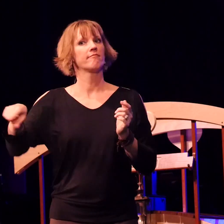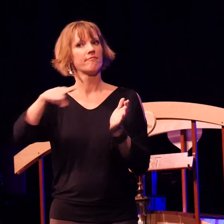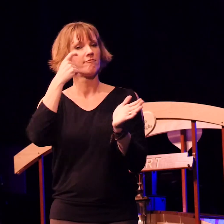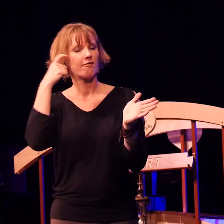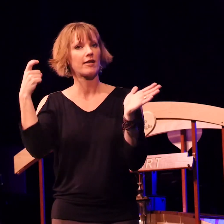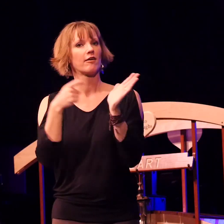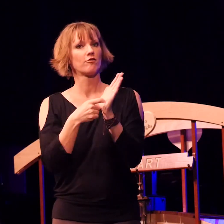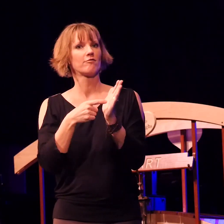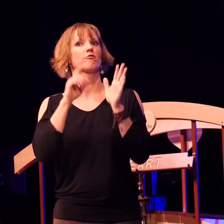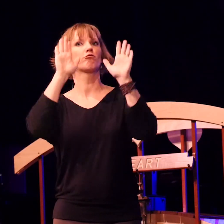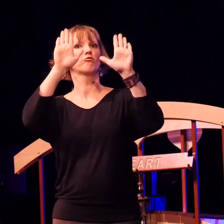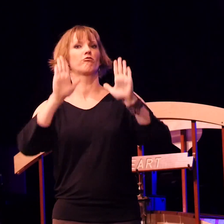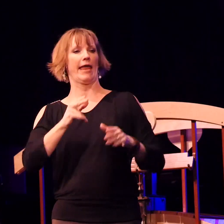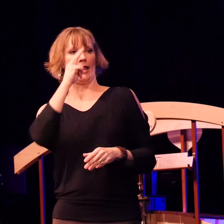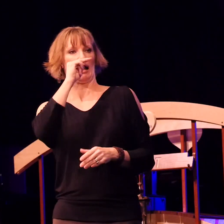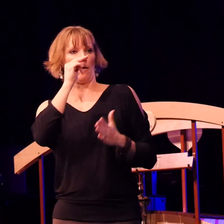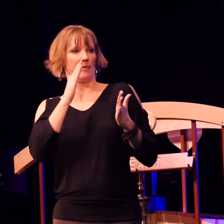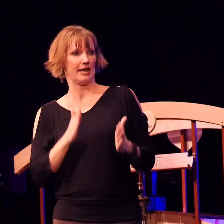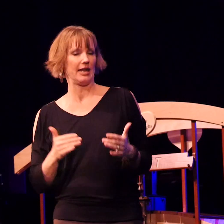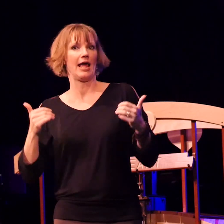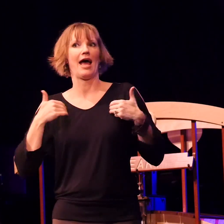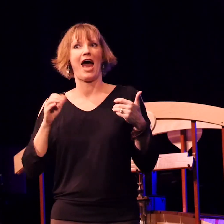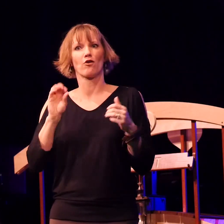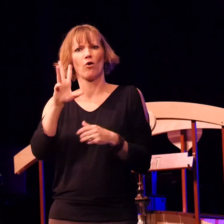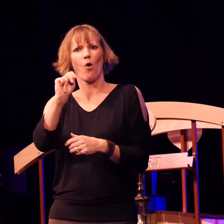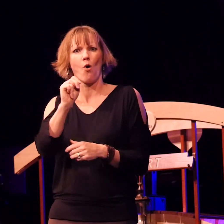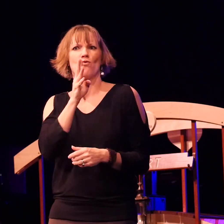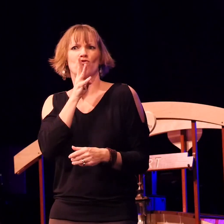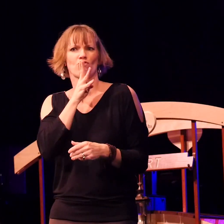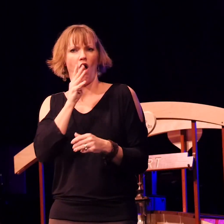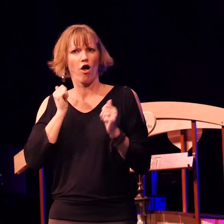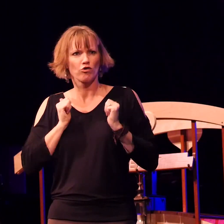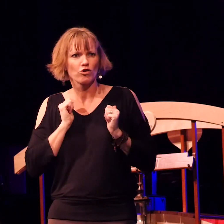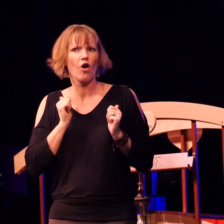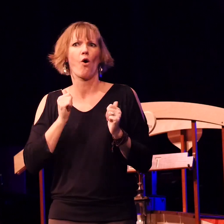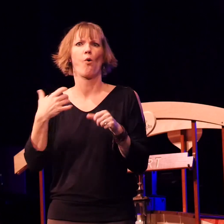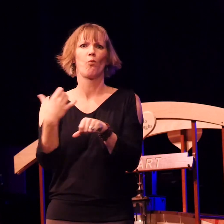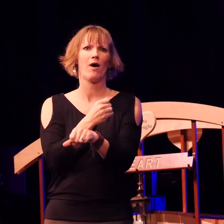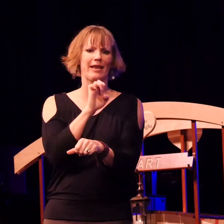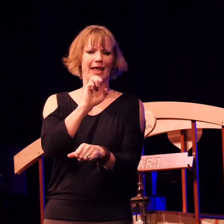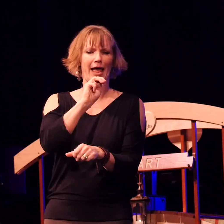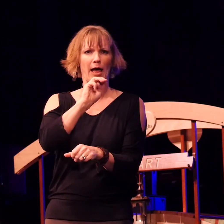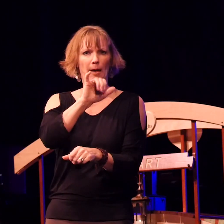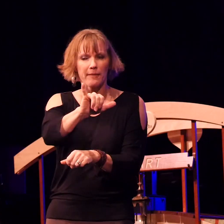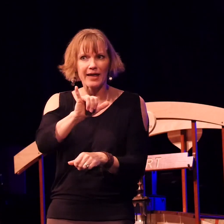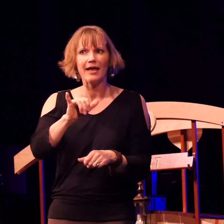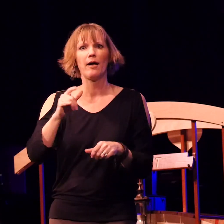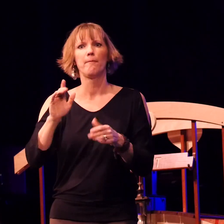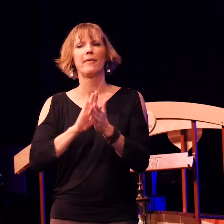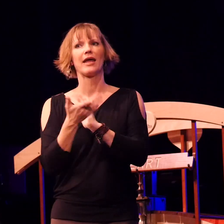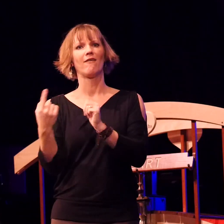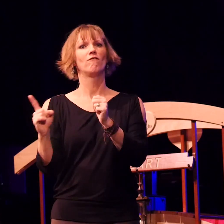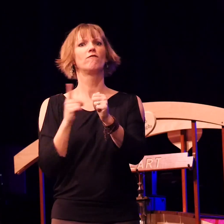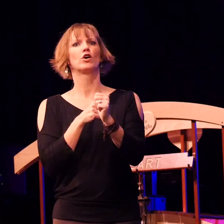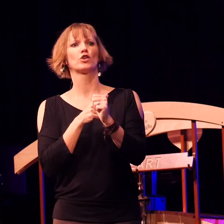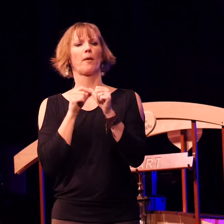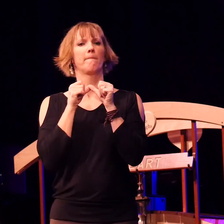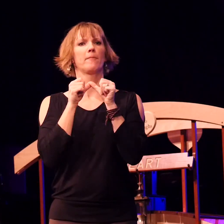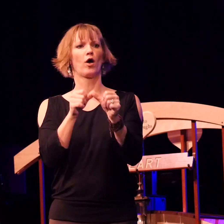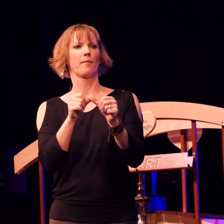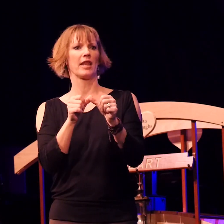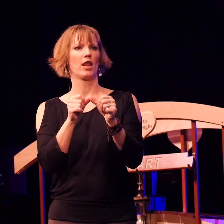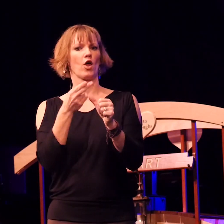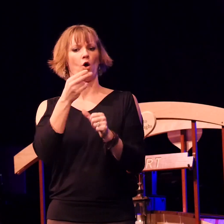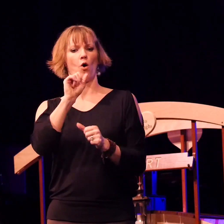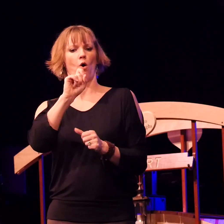as a great comedian. Then she got her own talk show, and it won an Emmy, and she became the first permanent hostess